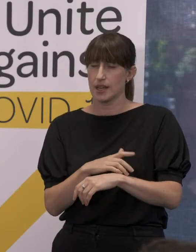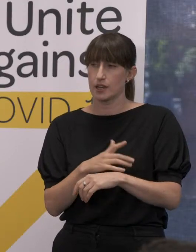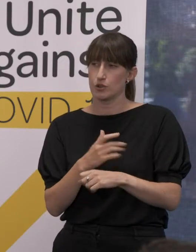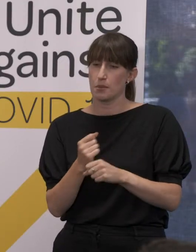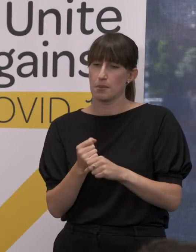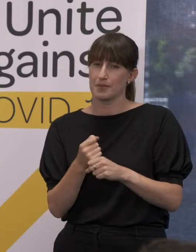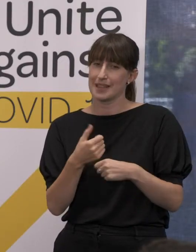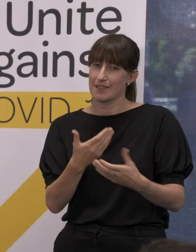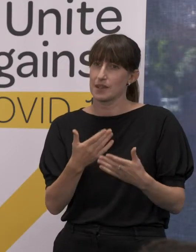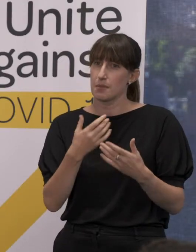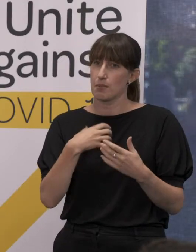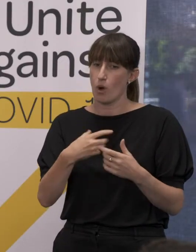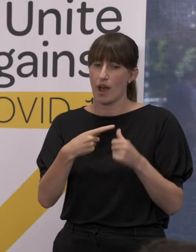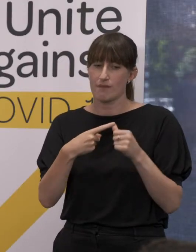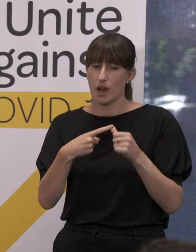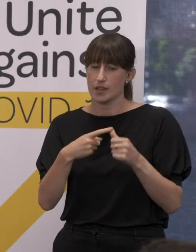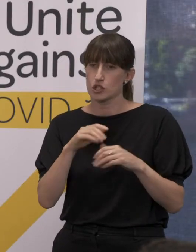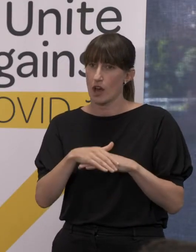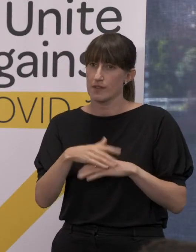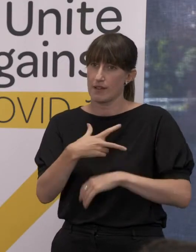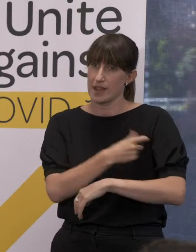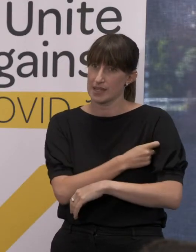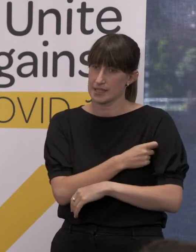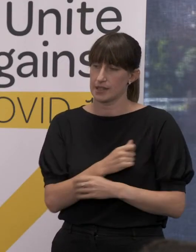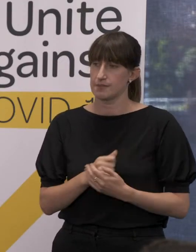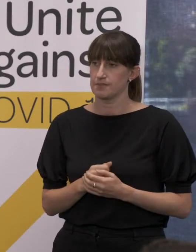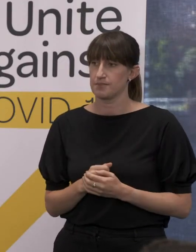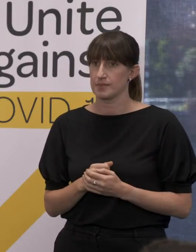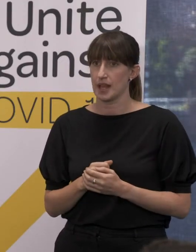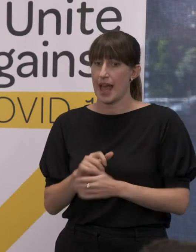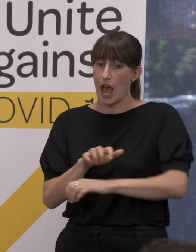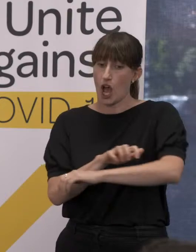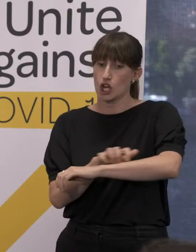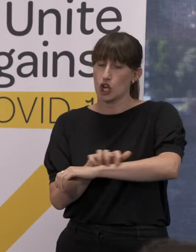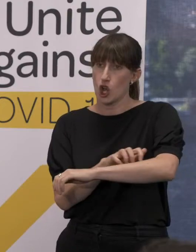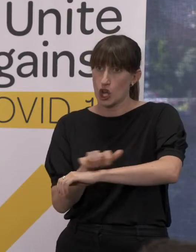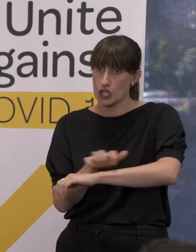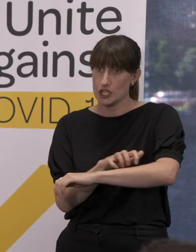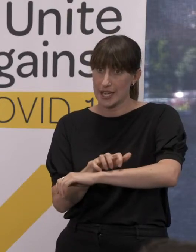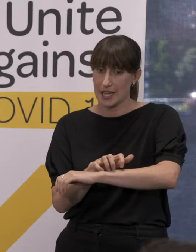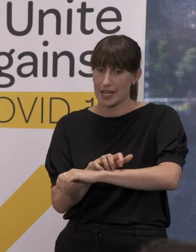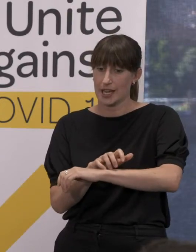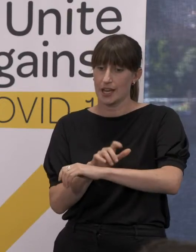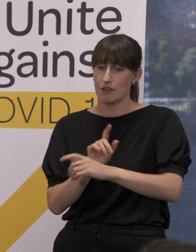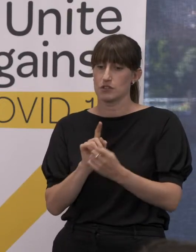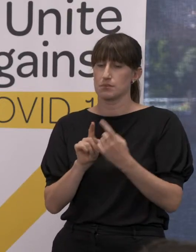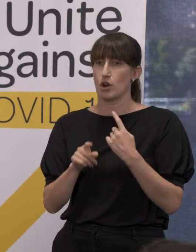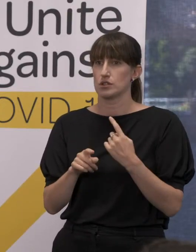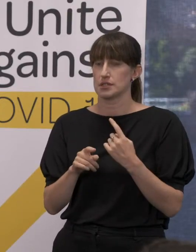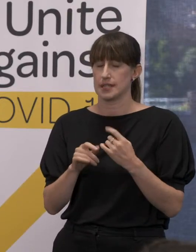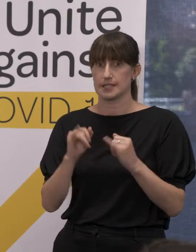make an informed decision about whether to have the vaccine. I should say that an allergic response, including a severe one, which is known as